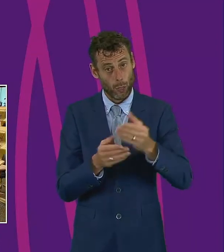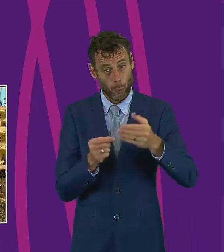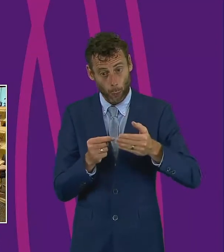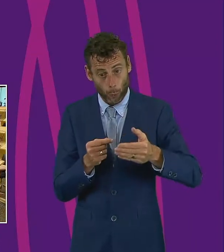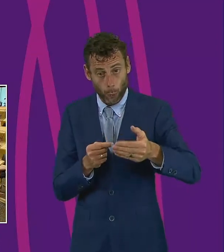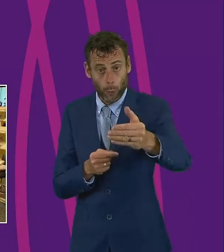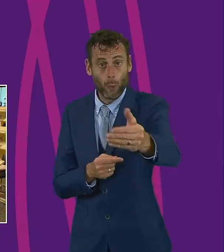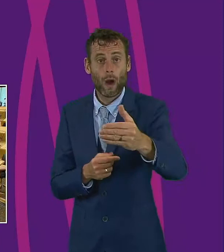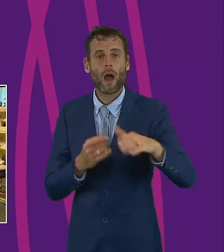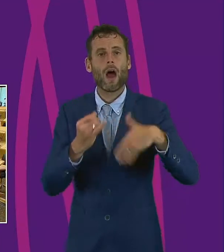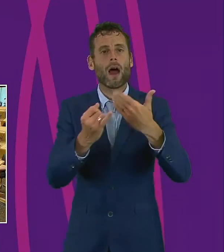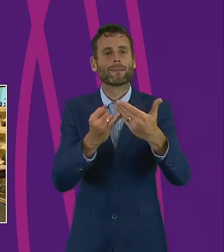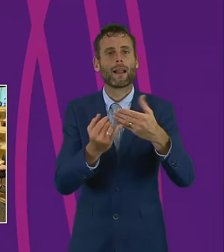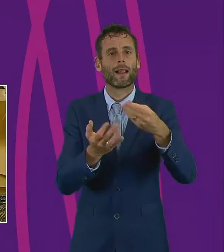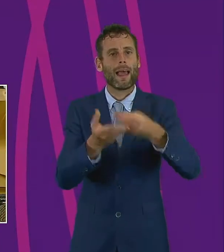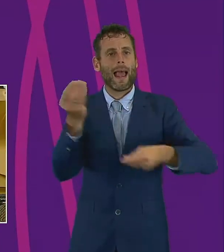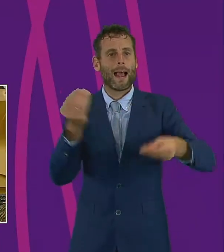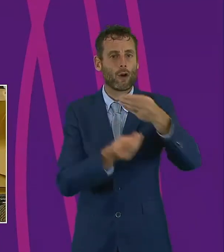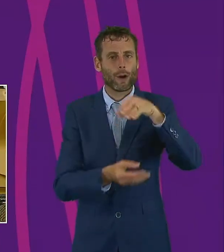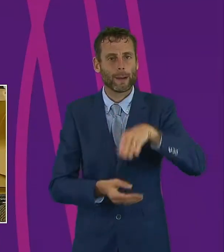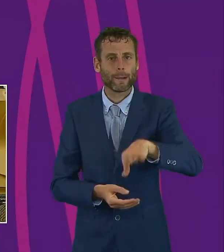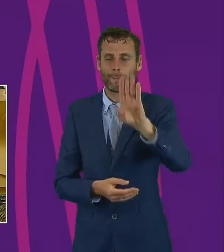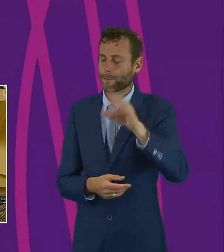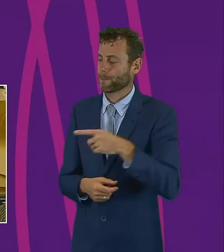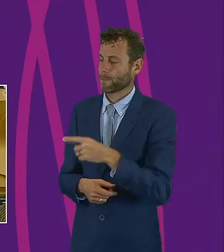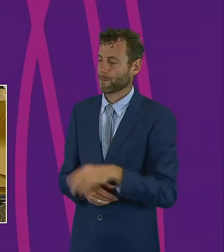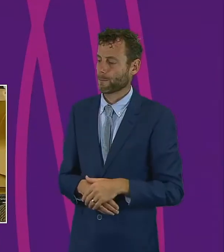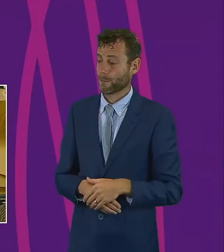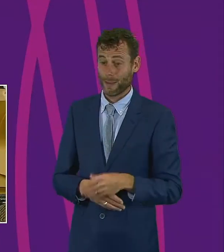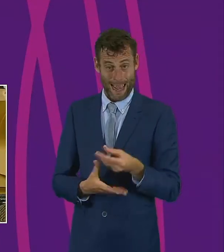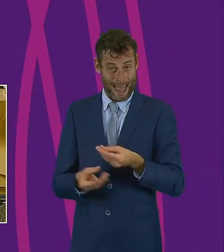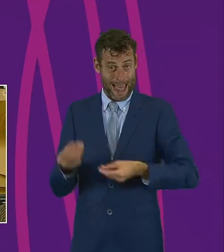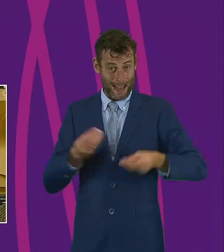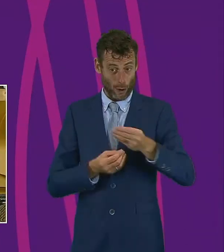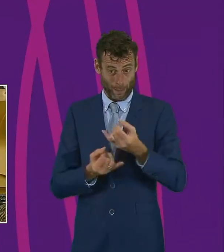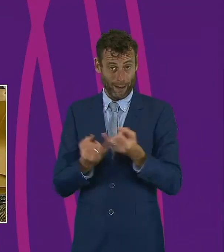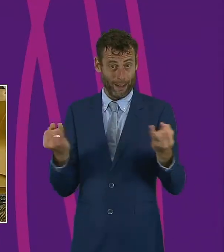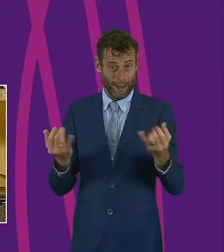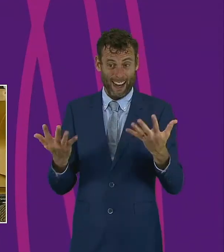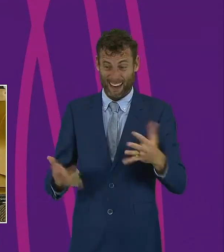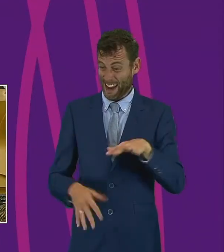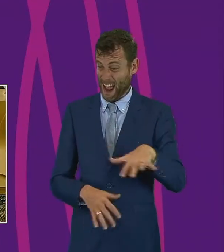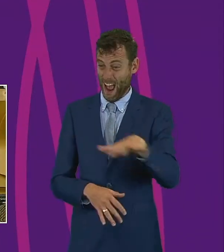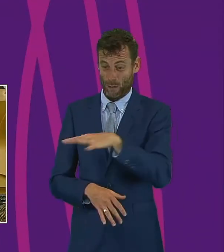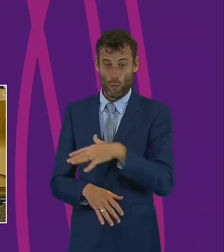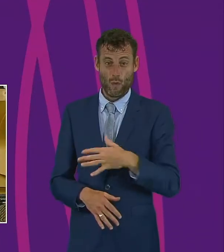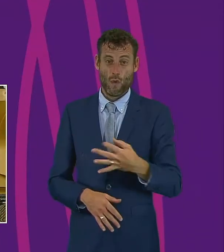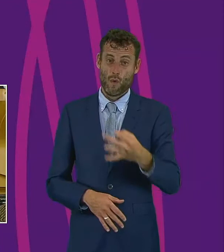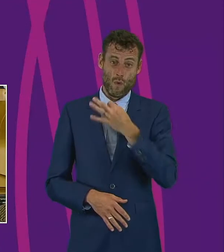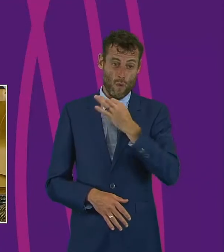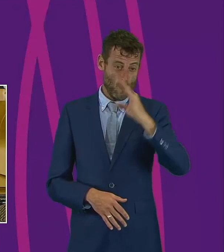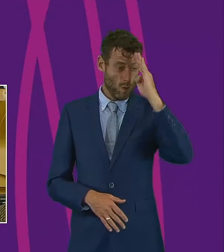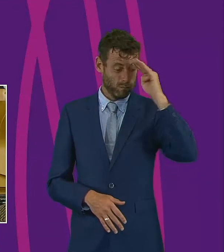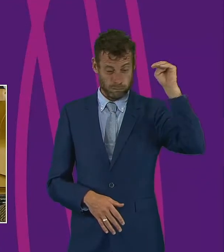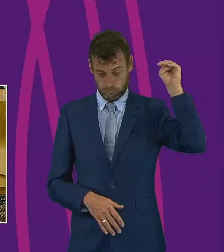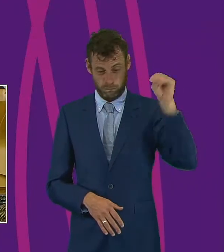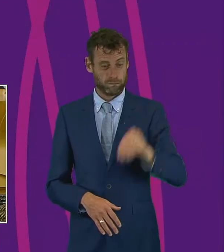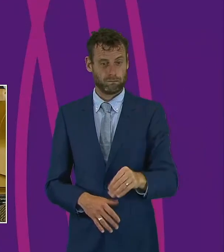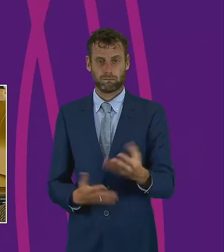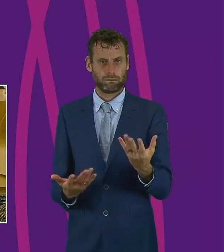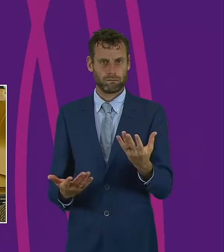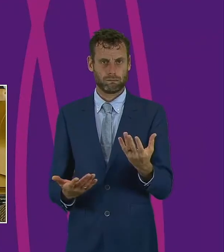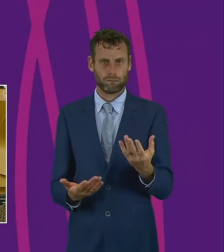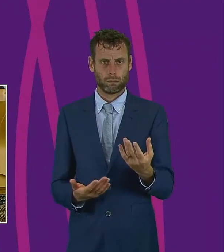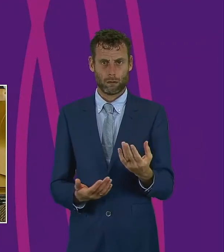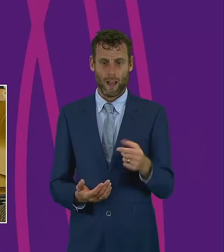Minister. The economic crisis that we're facing right now is severe and is the most acute of any of